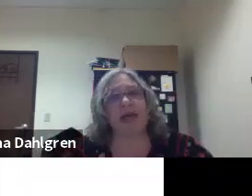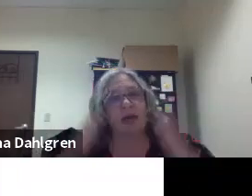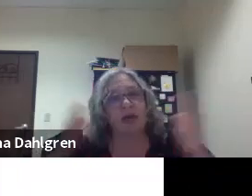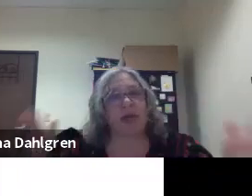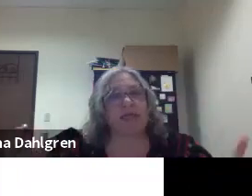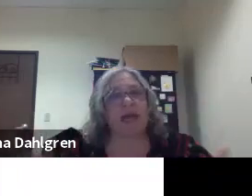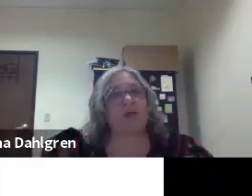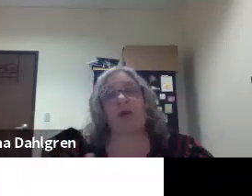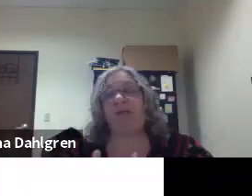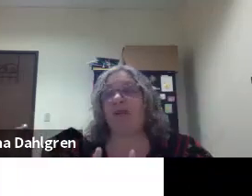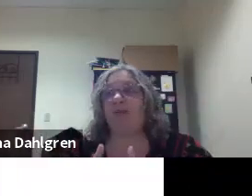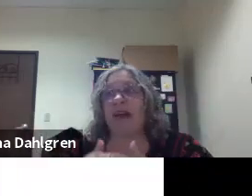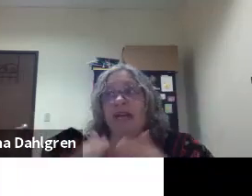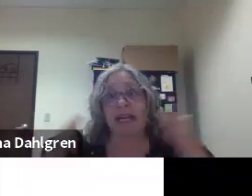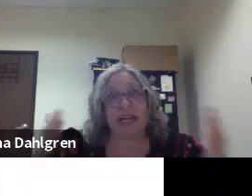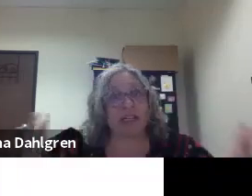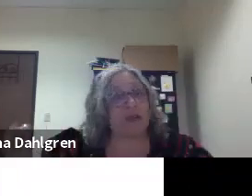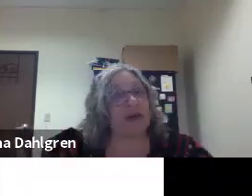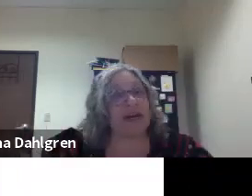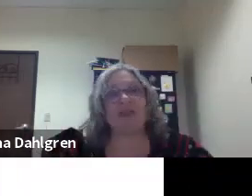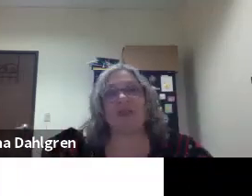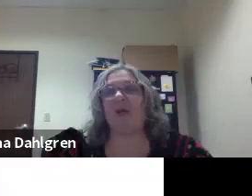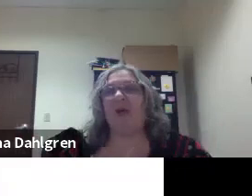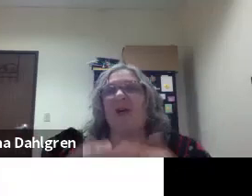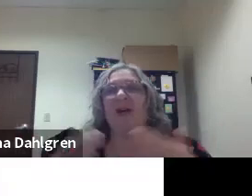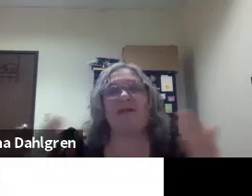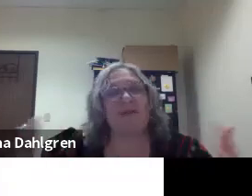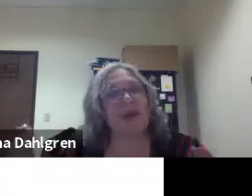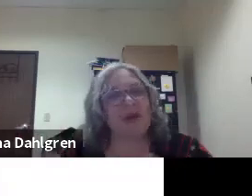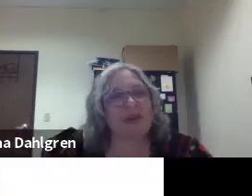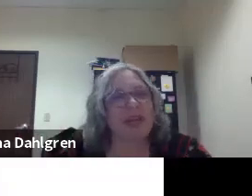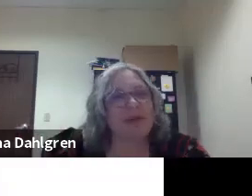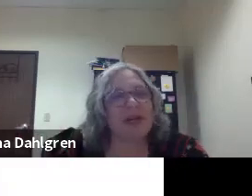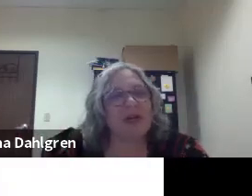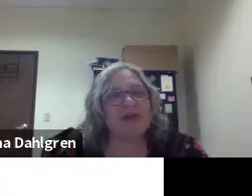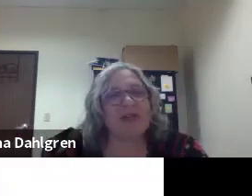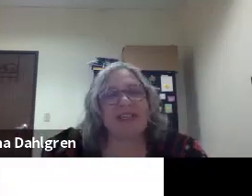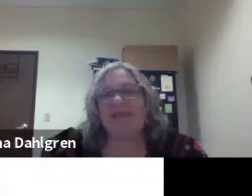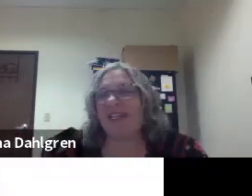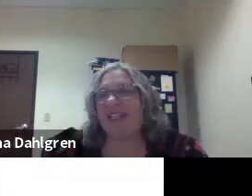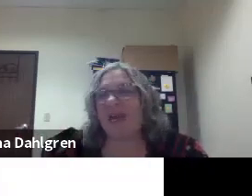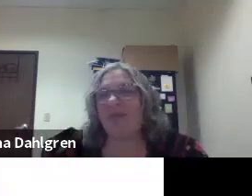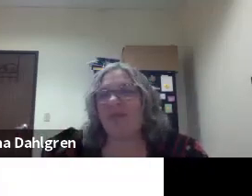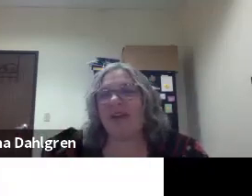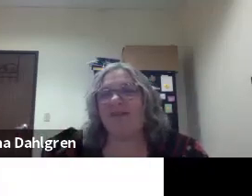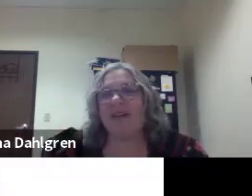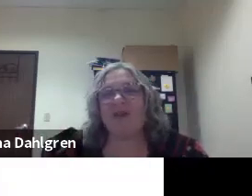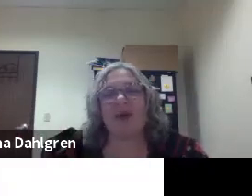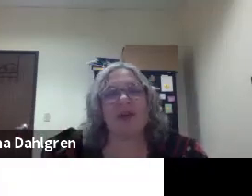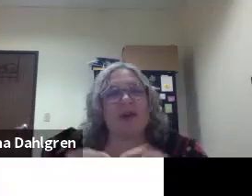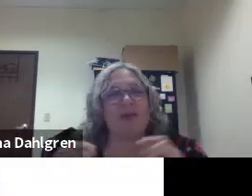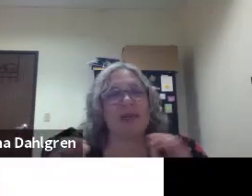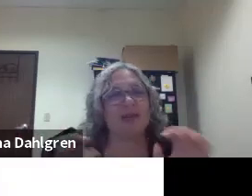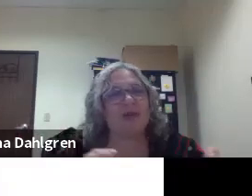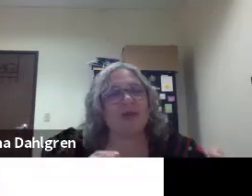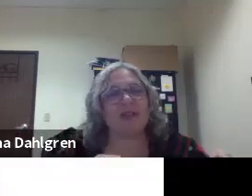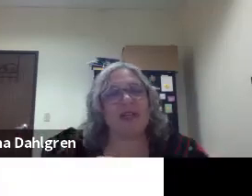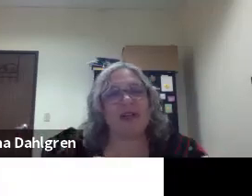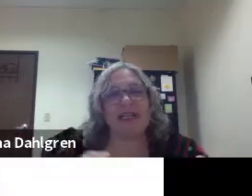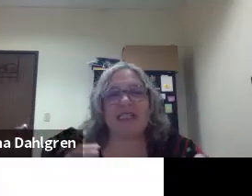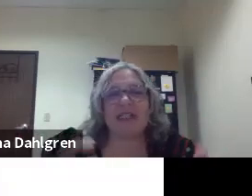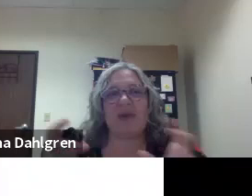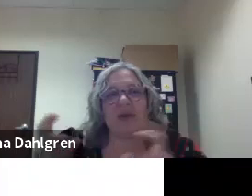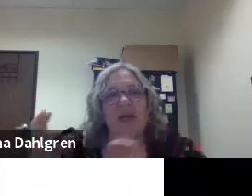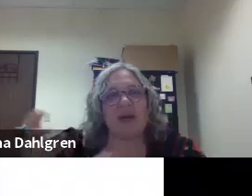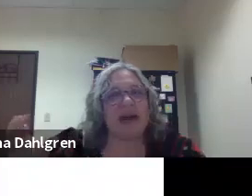from that little rundown, or if you've had any experience or are familiar with anybody who's received any type of benefits, whether it be Social